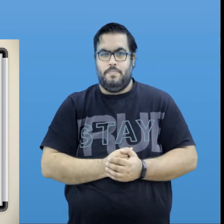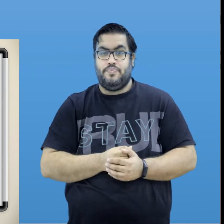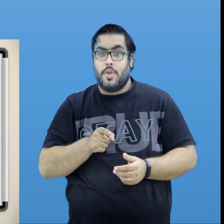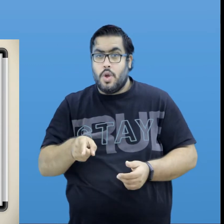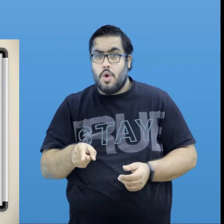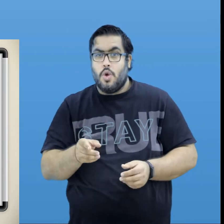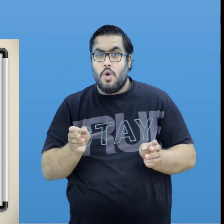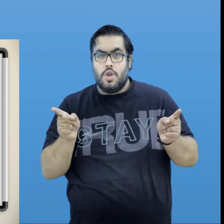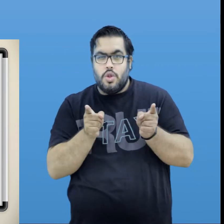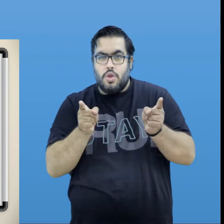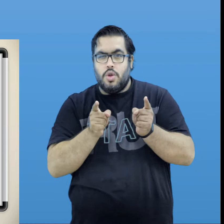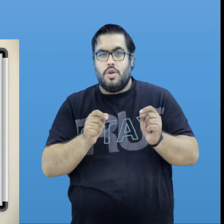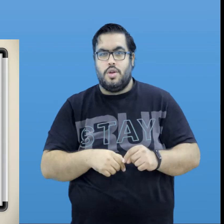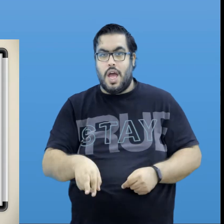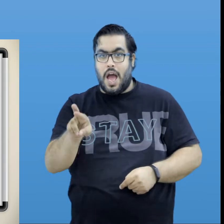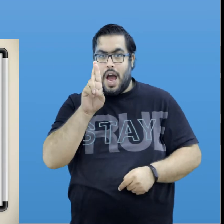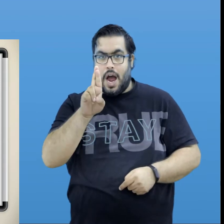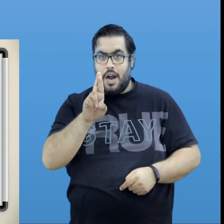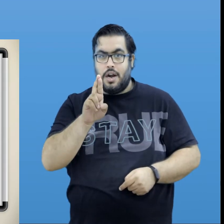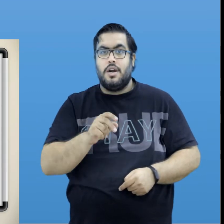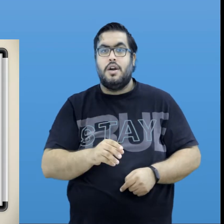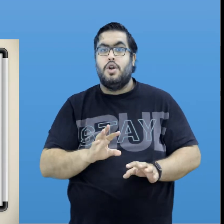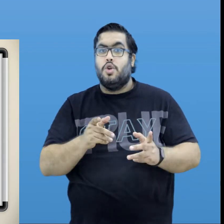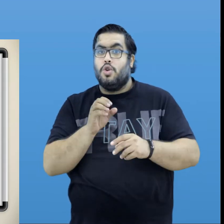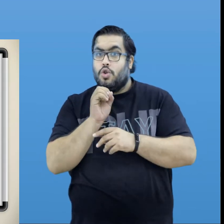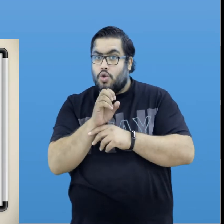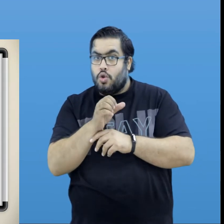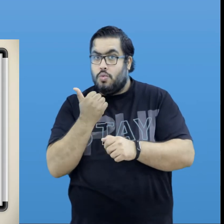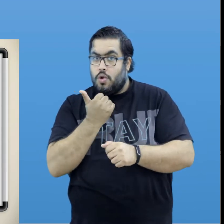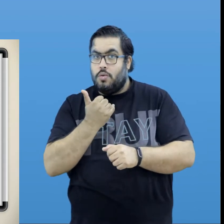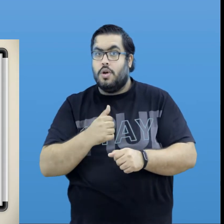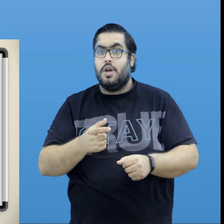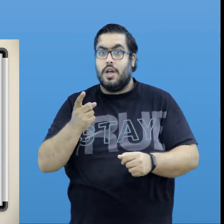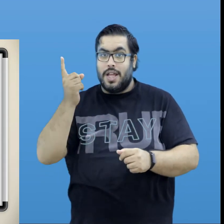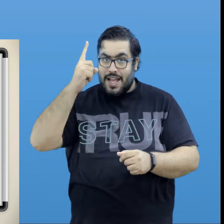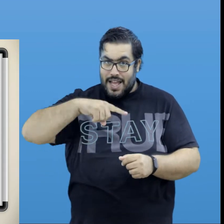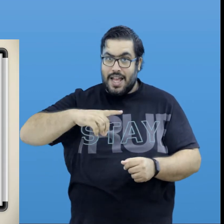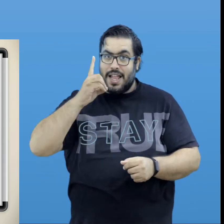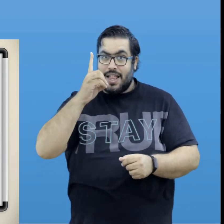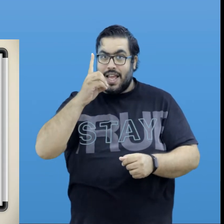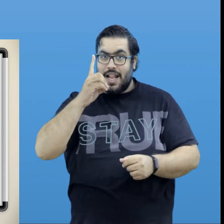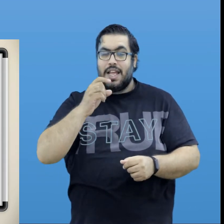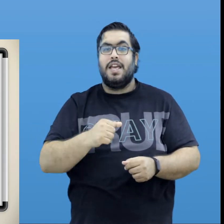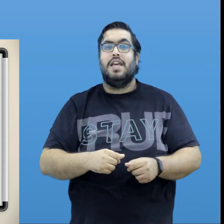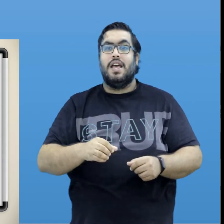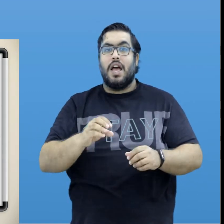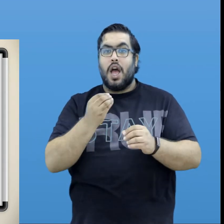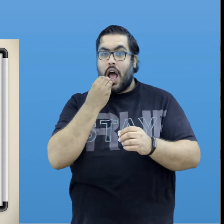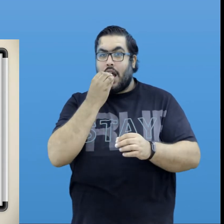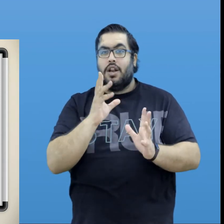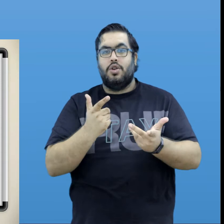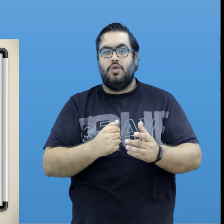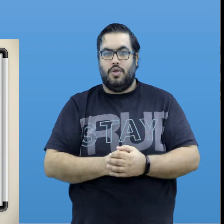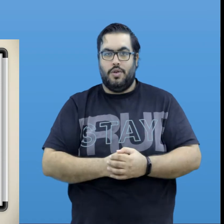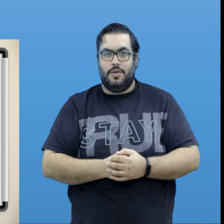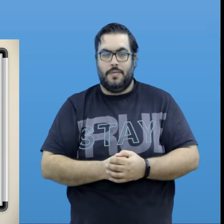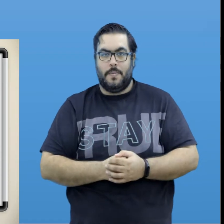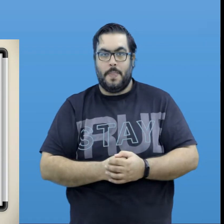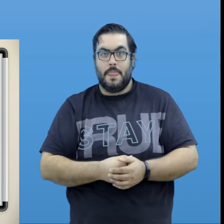Now, let's look at the summary. In 4 sentences only, summarize and